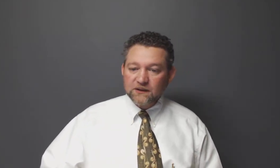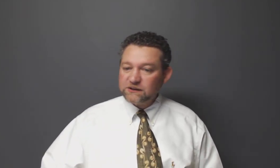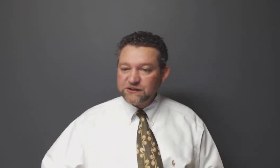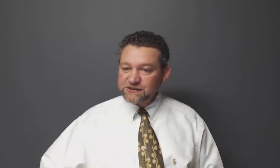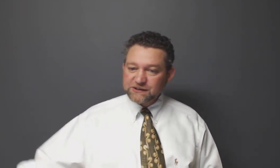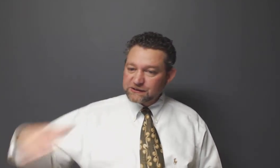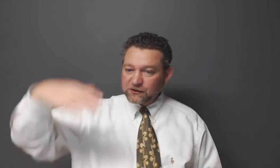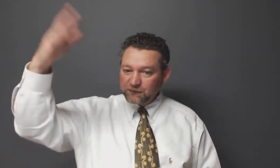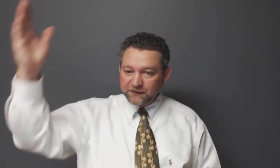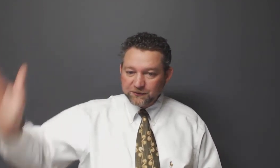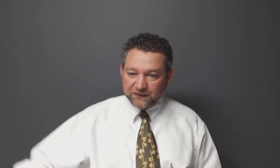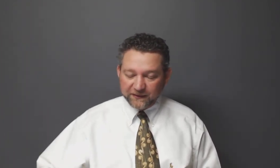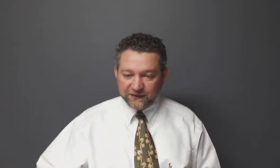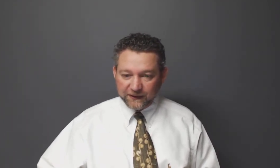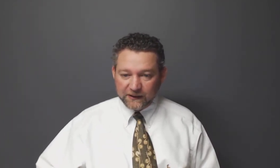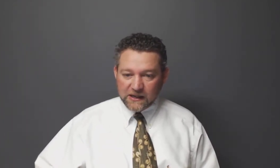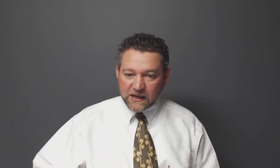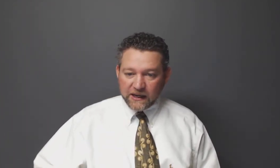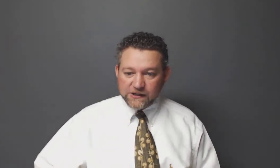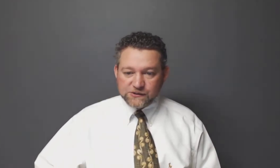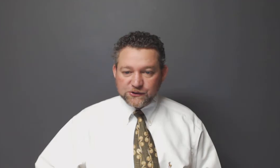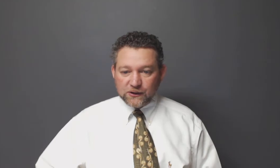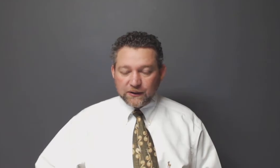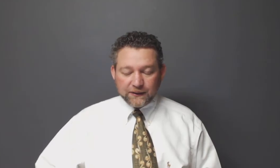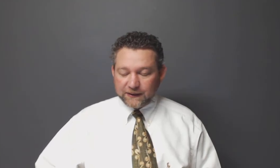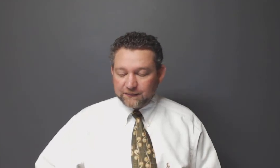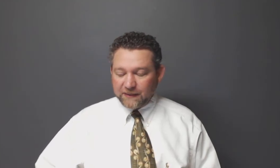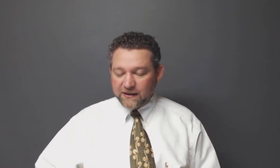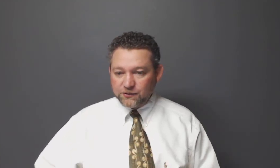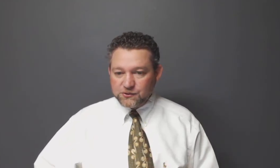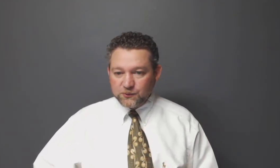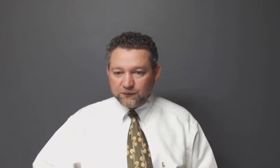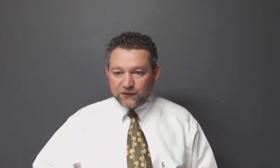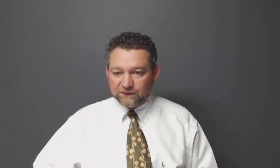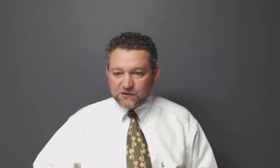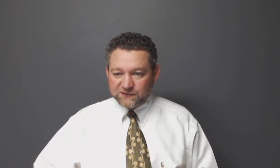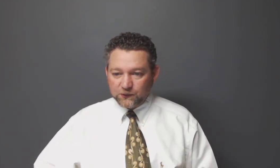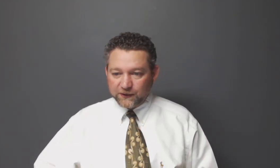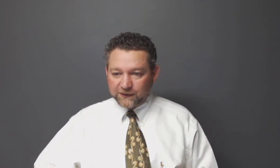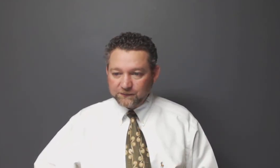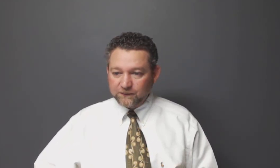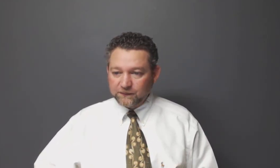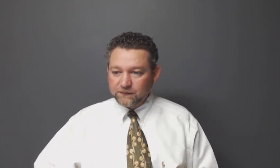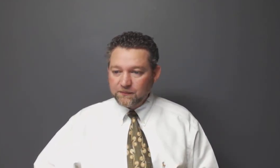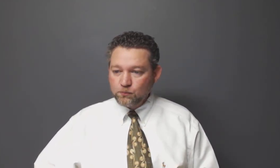Now, Jesus is all the way through that thing. In Matthew 21, verse 40.